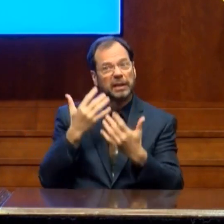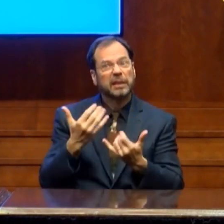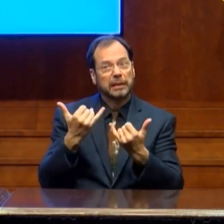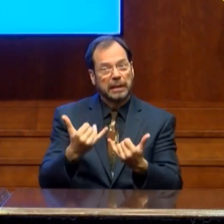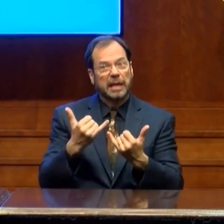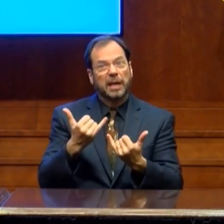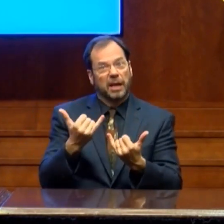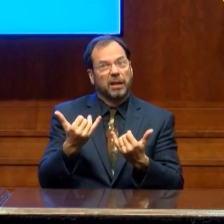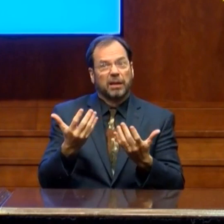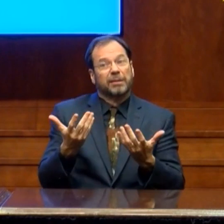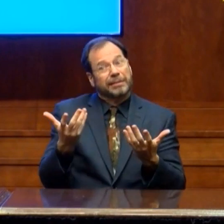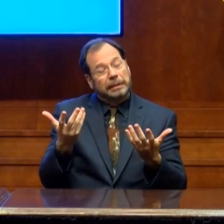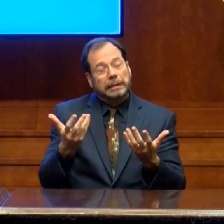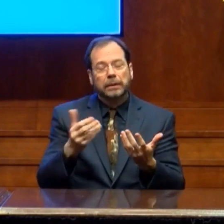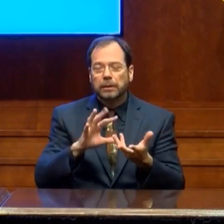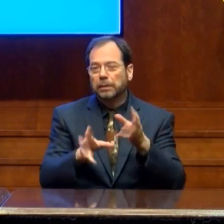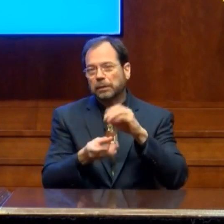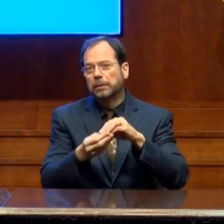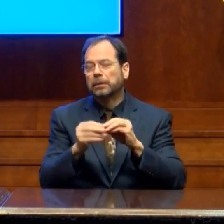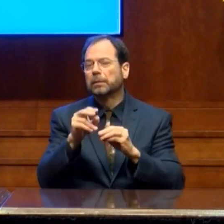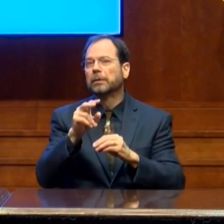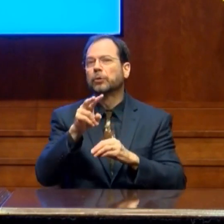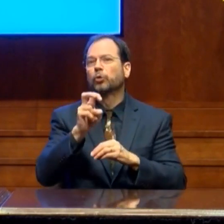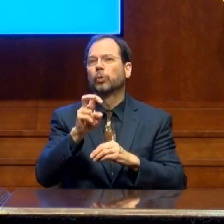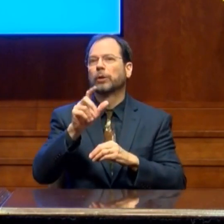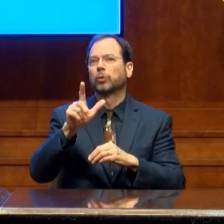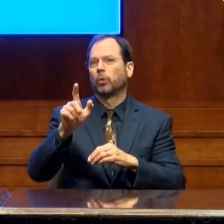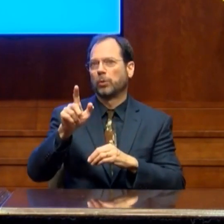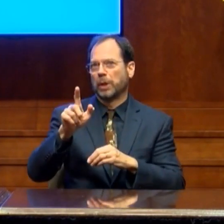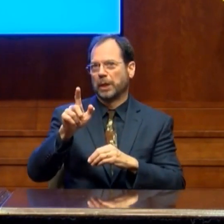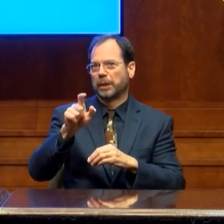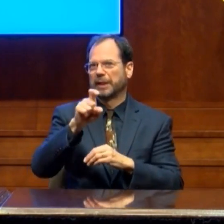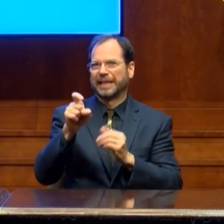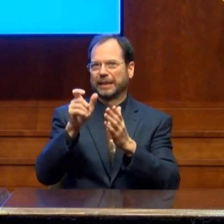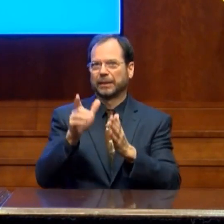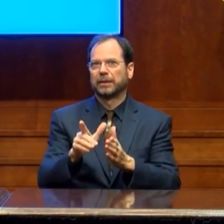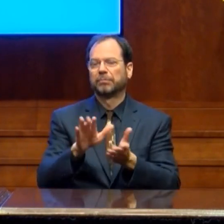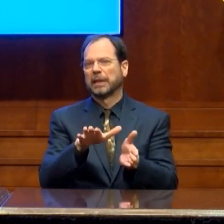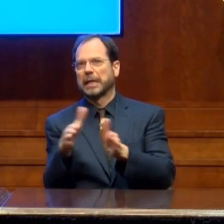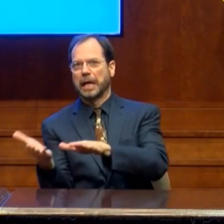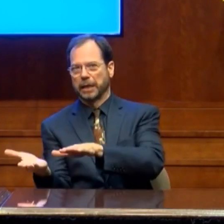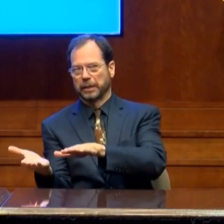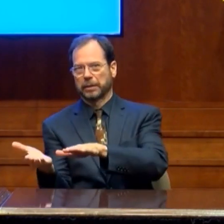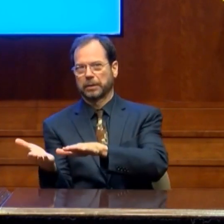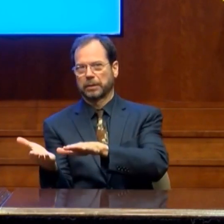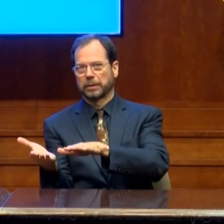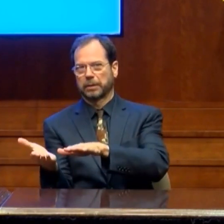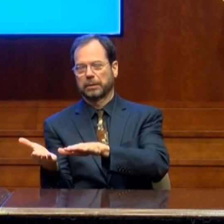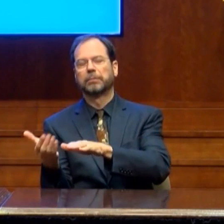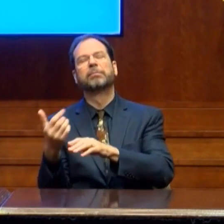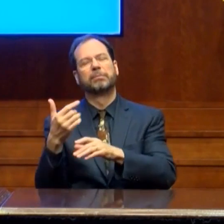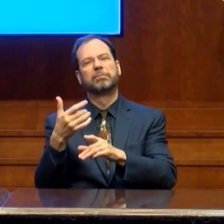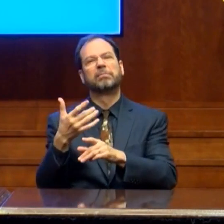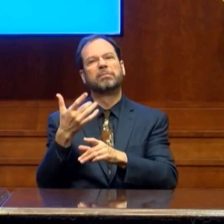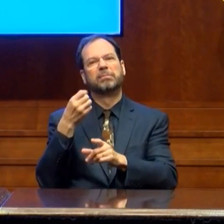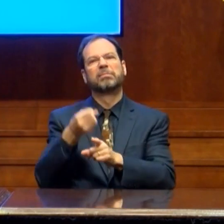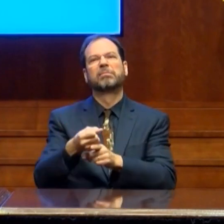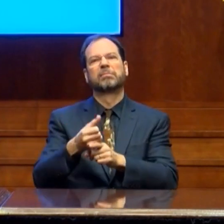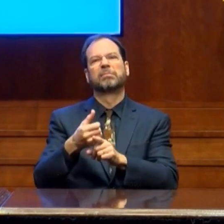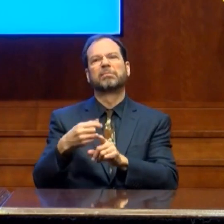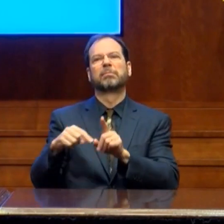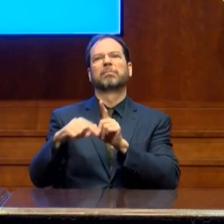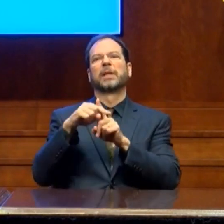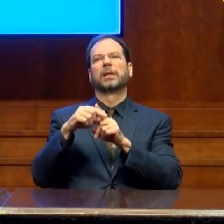have a total of 221 Texans who've lost their lives because of